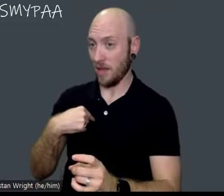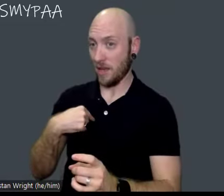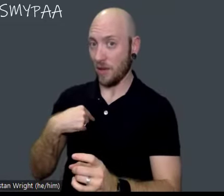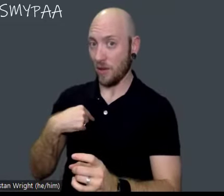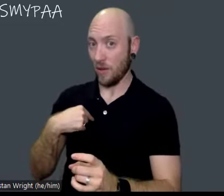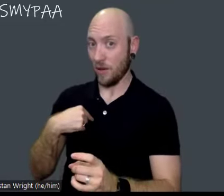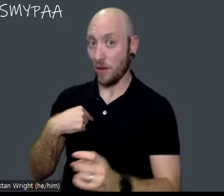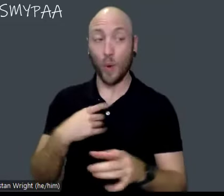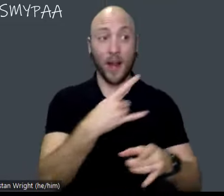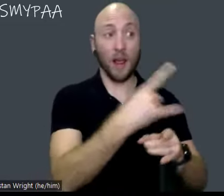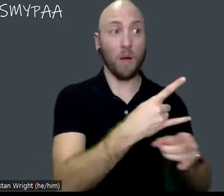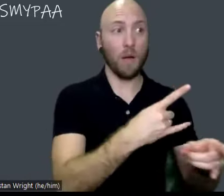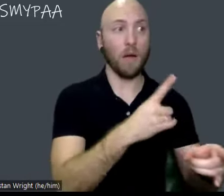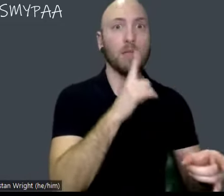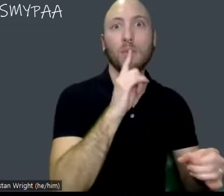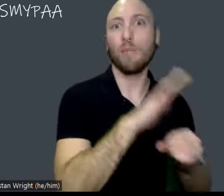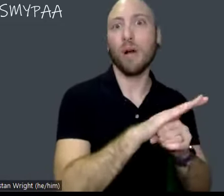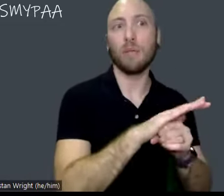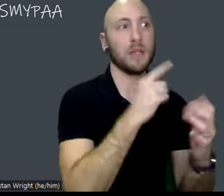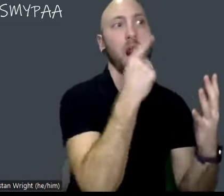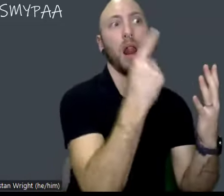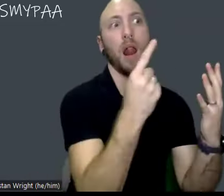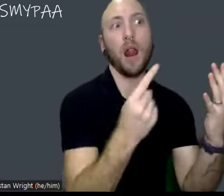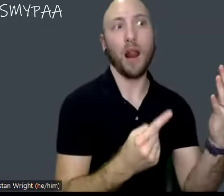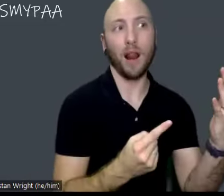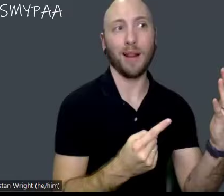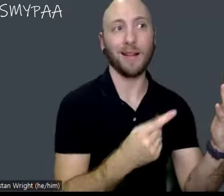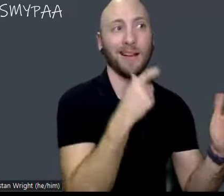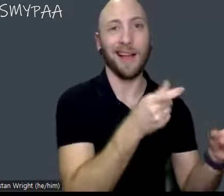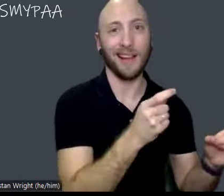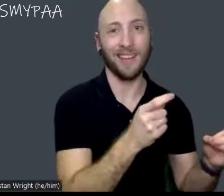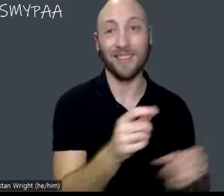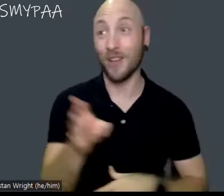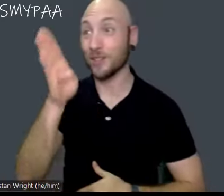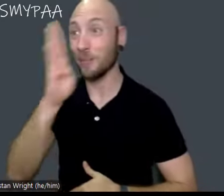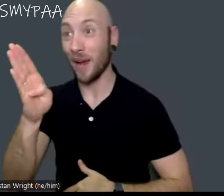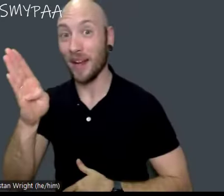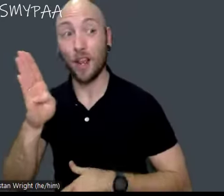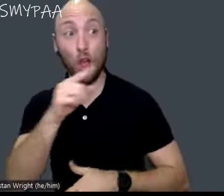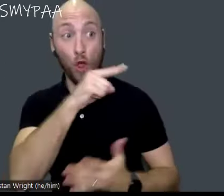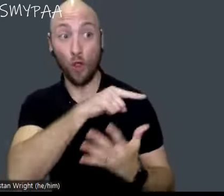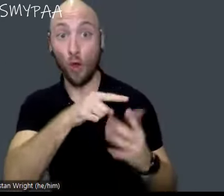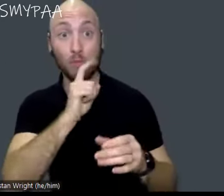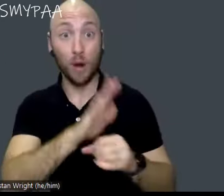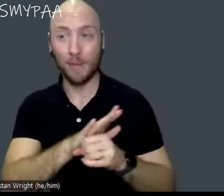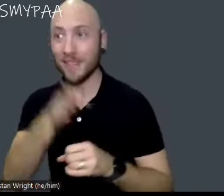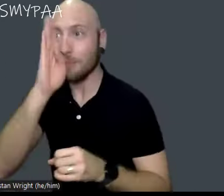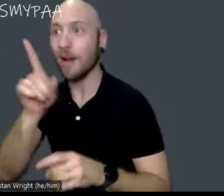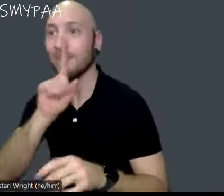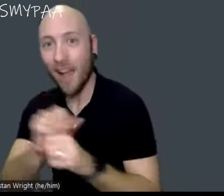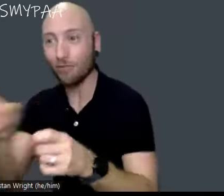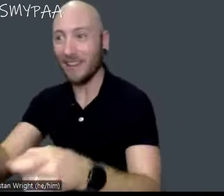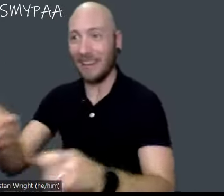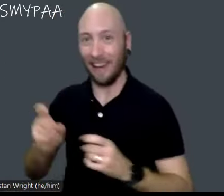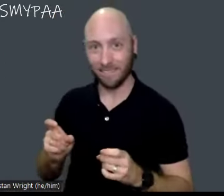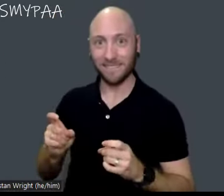alcohol promised me. And that's just such a beautiful thought, because alcohol promised me life